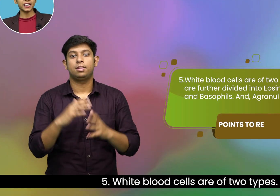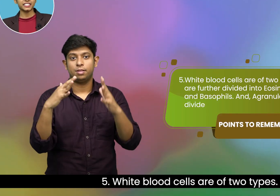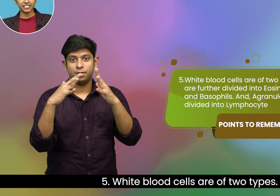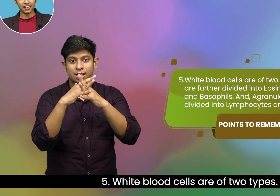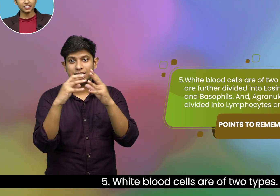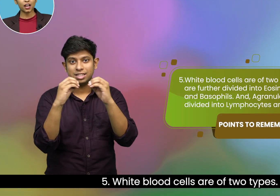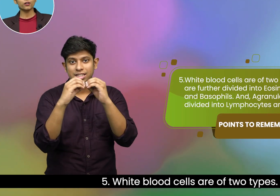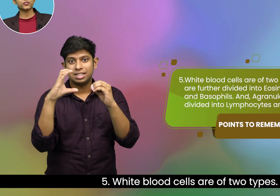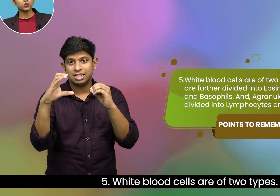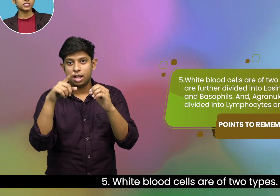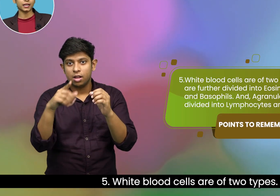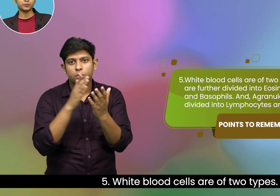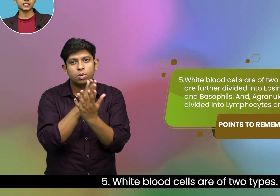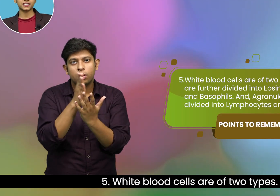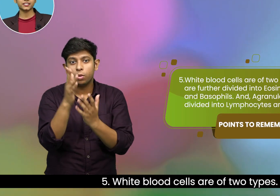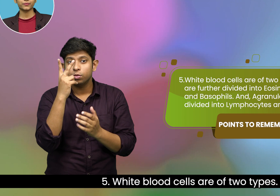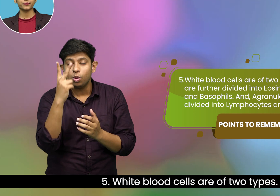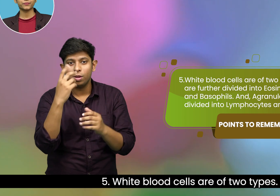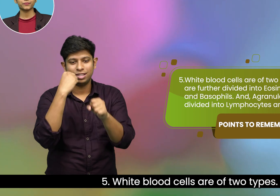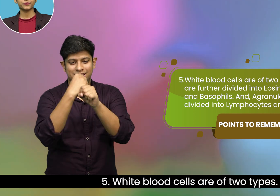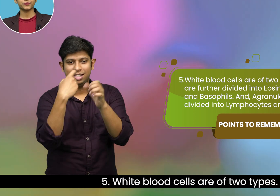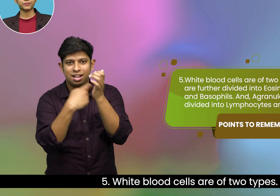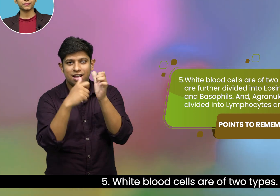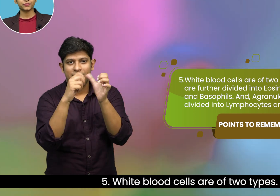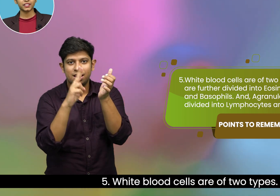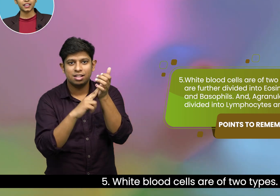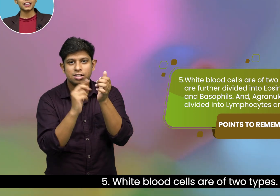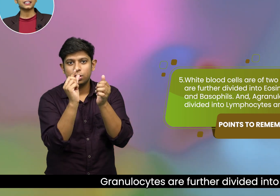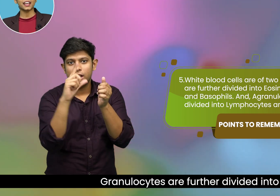White blood cells are of two types.